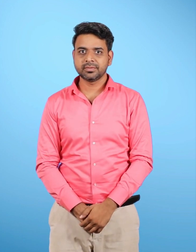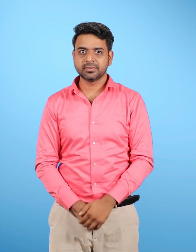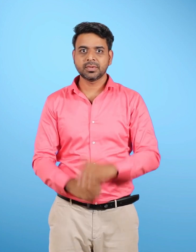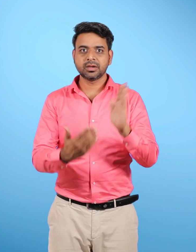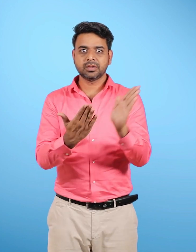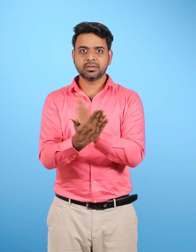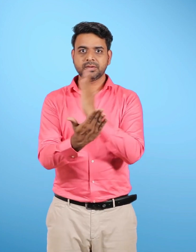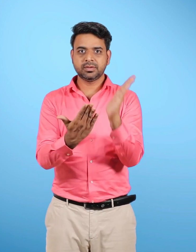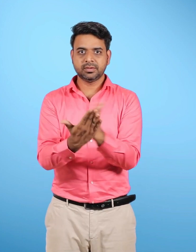Page number